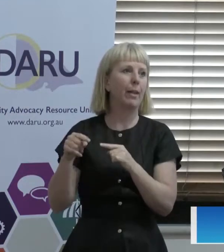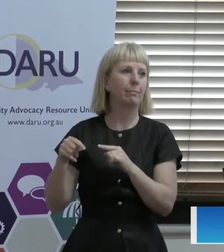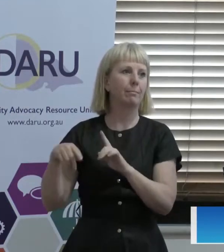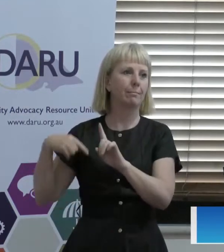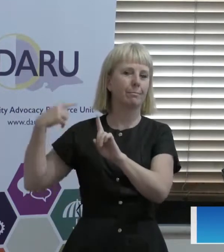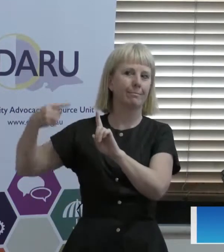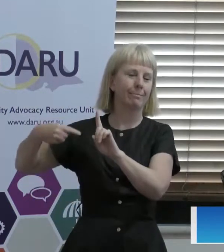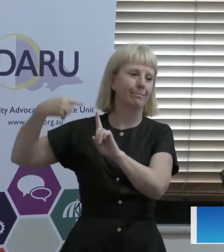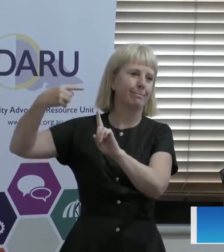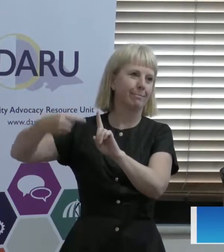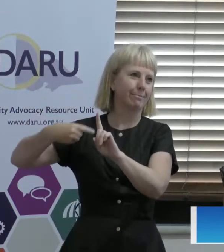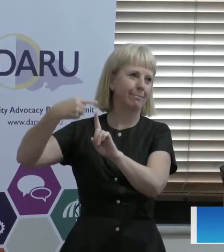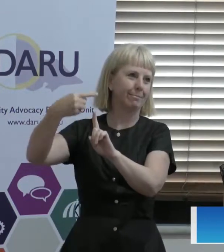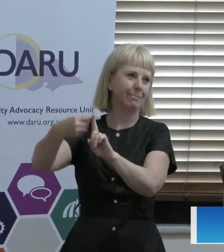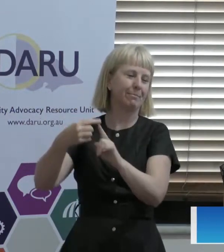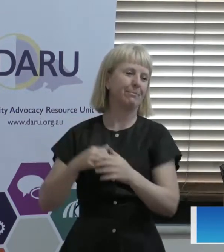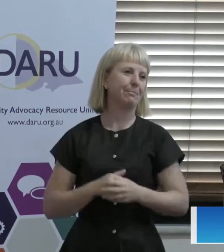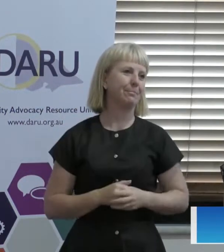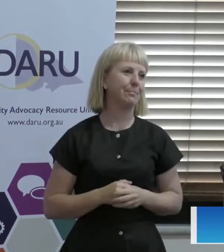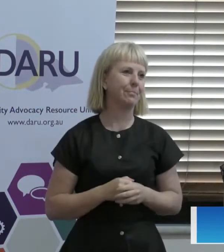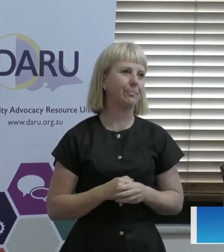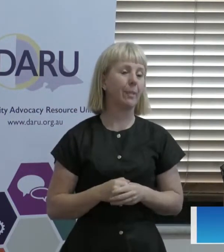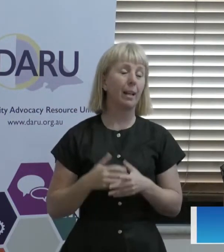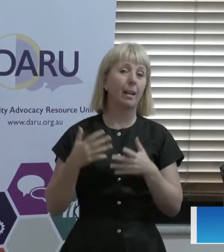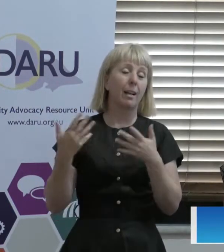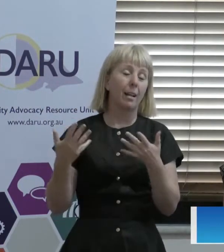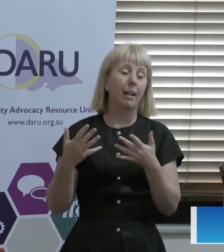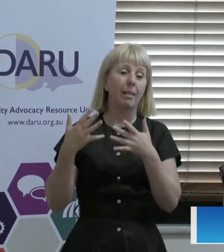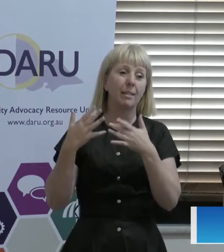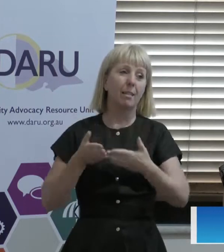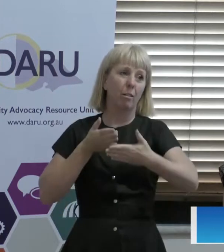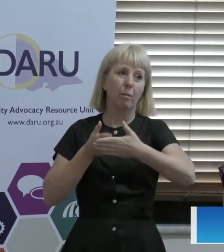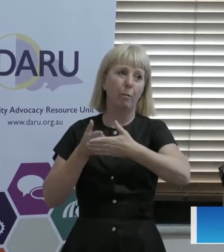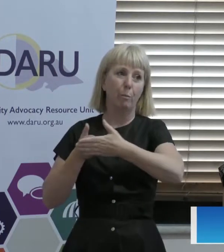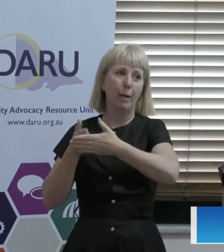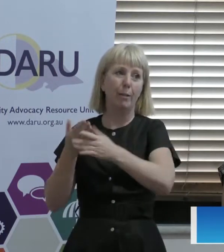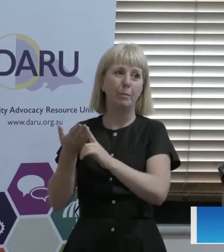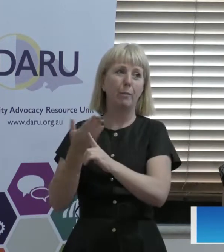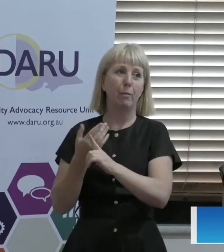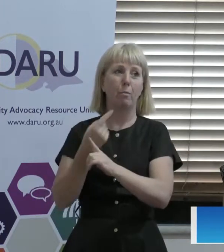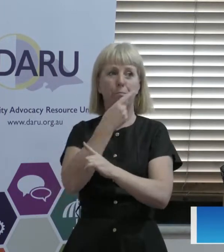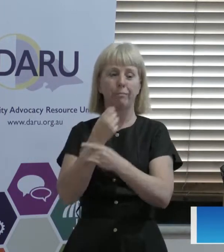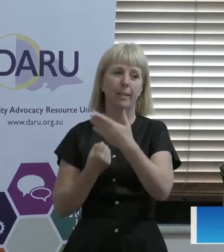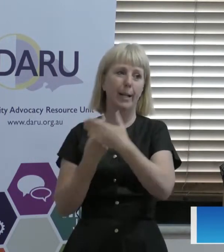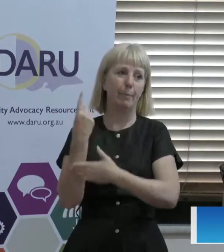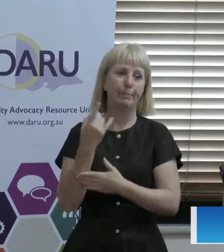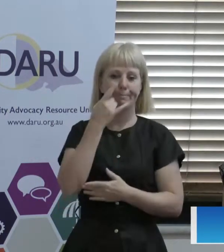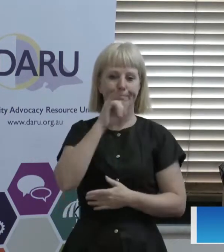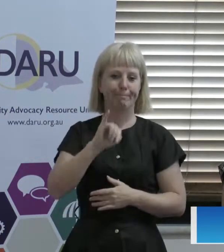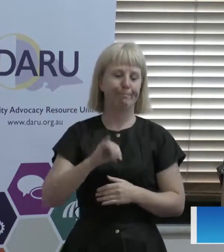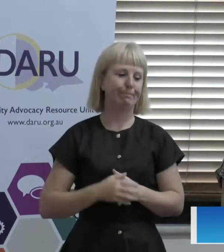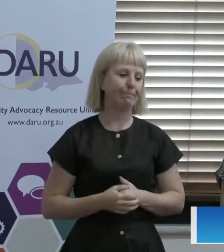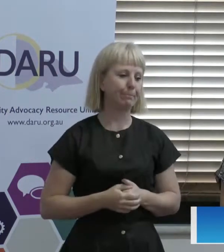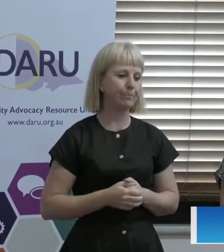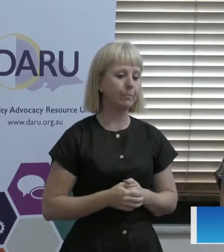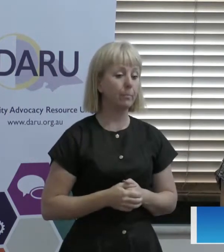well before this resource was developed, and there's a lot of hurdles to getting that happening, unfortunately.